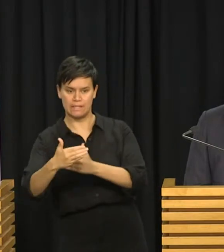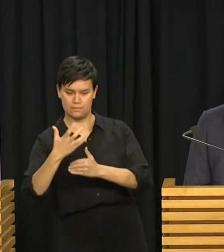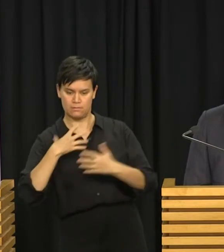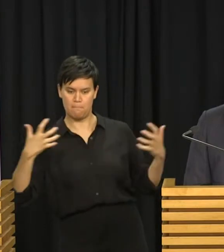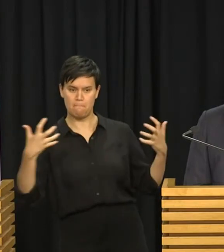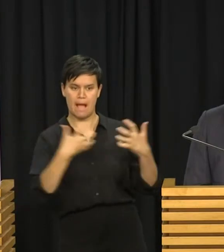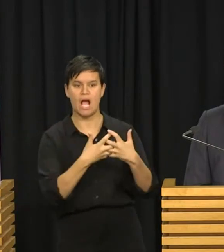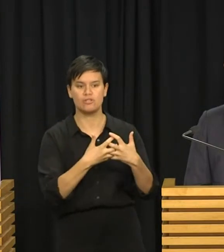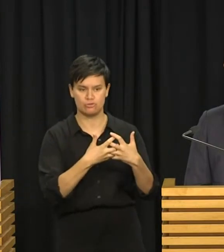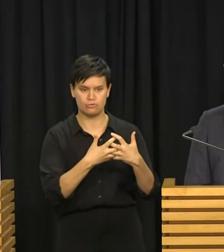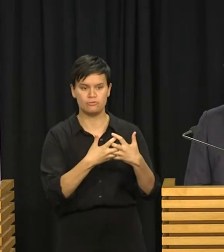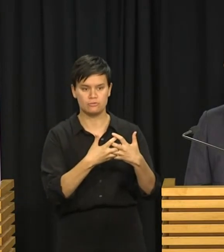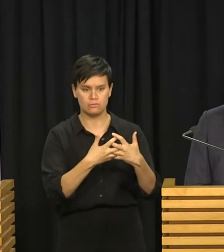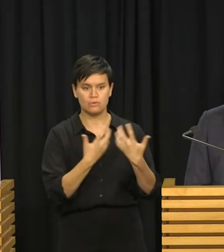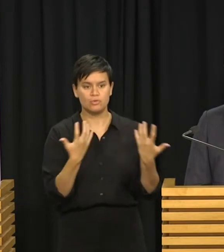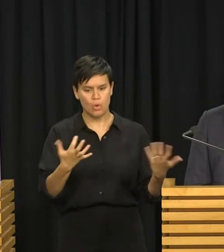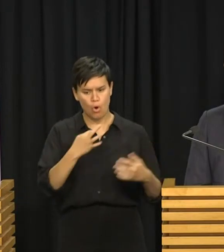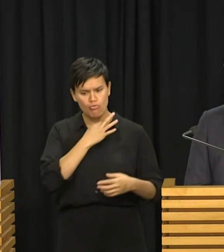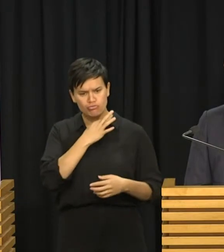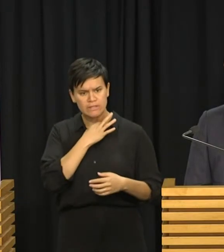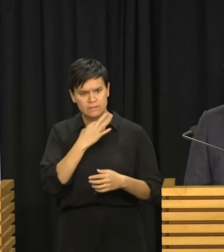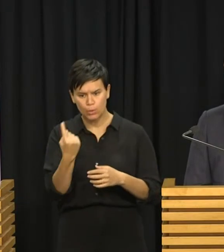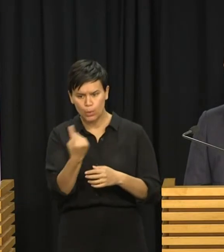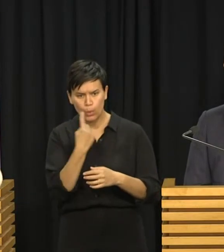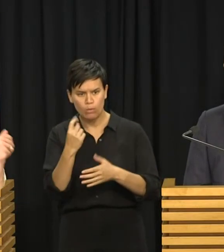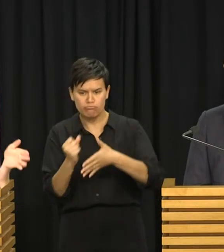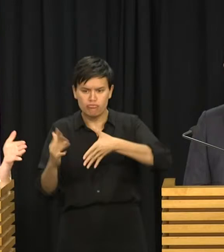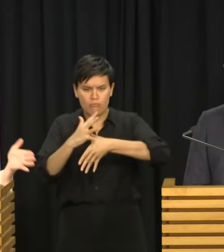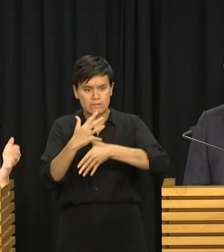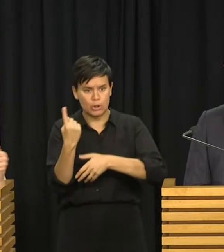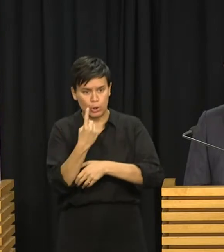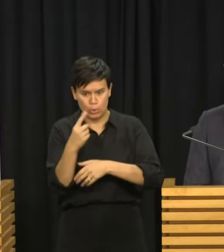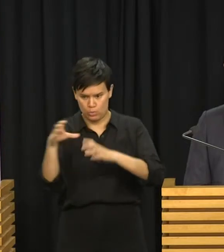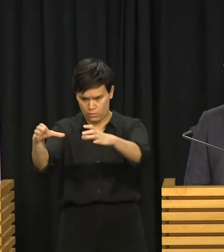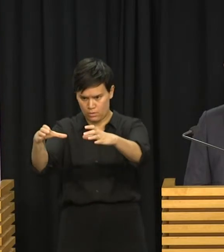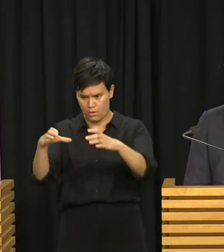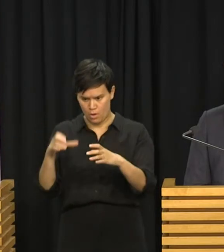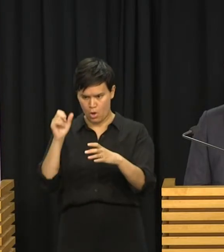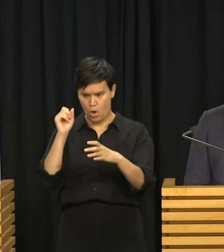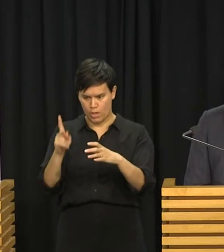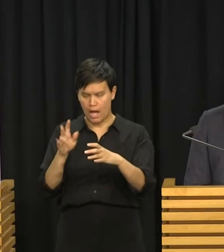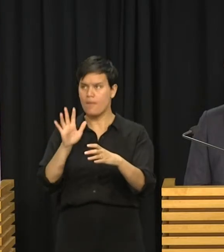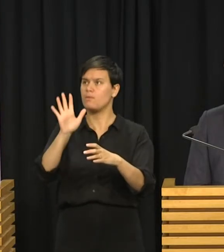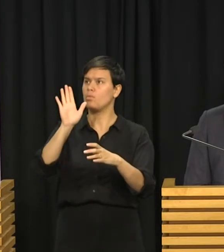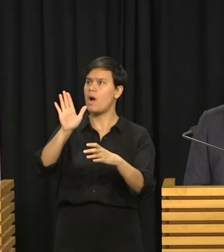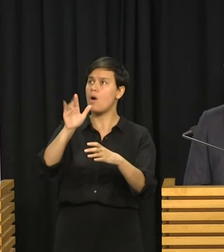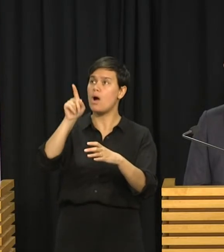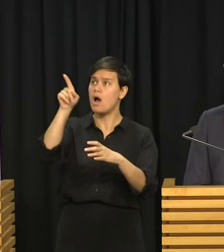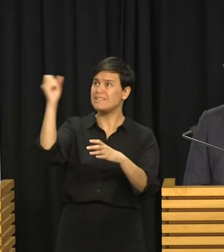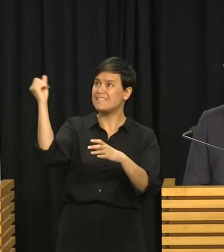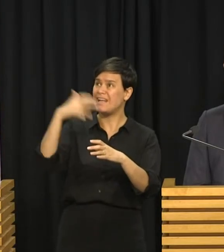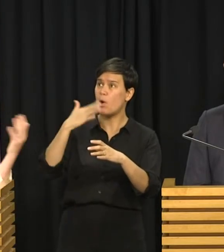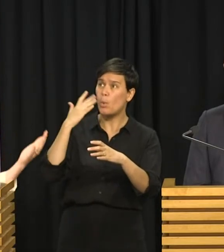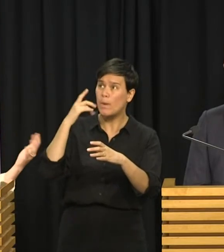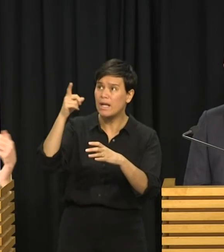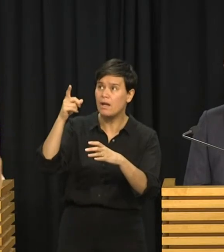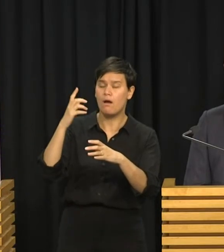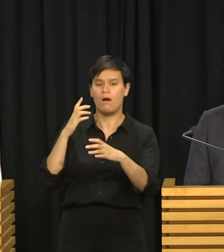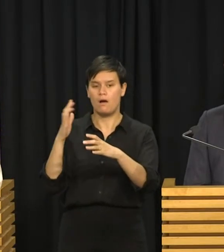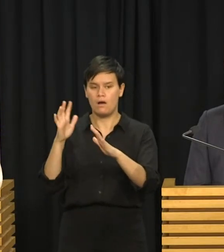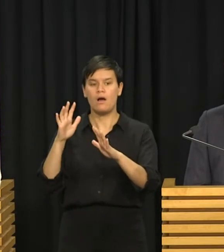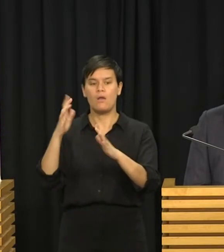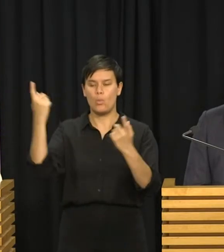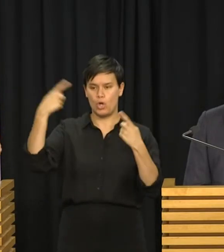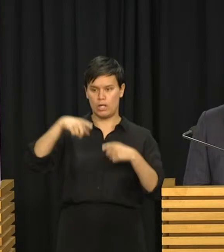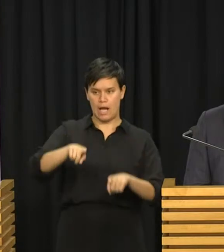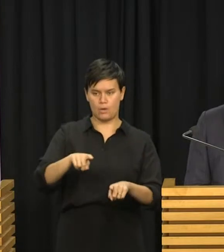which cohorts of our population will be vaccinated first. Now, what we've wanted to do is not advertise that, for instance, we'll be doing all, say, for